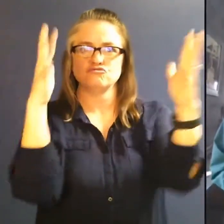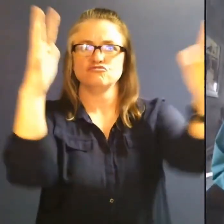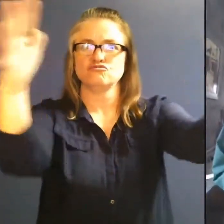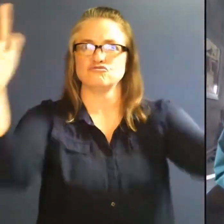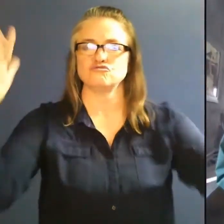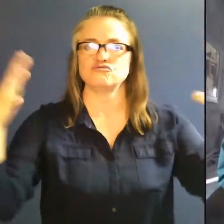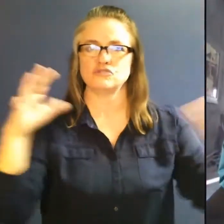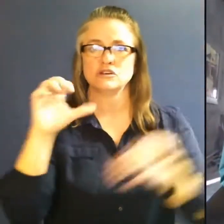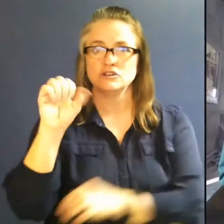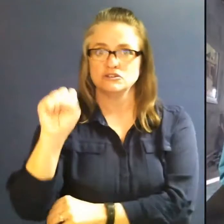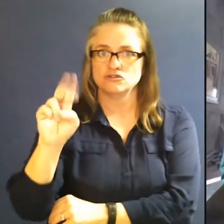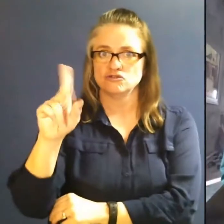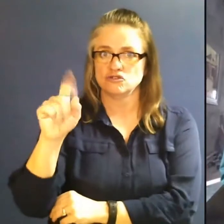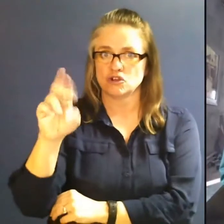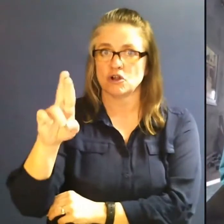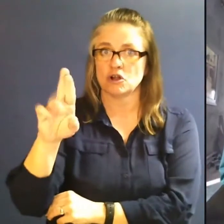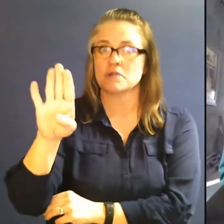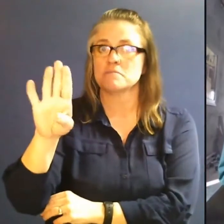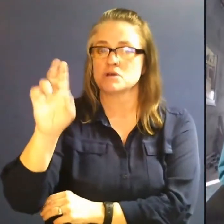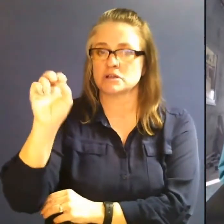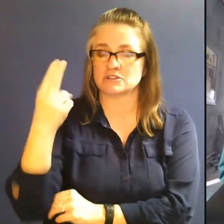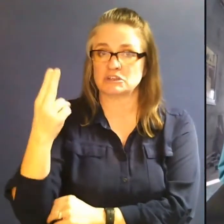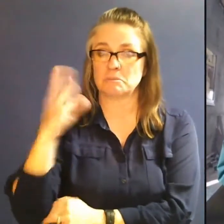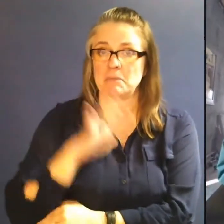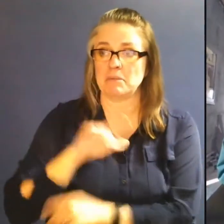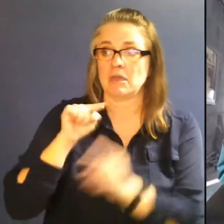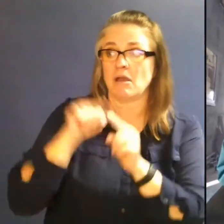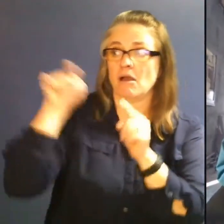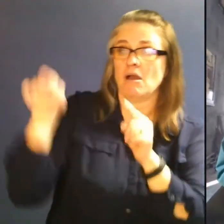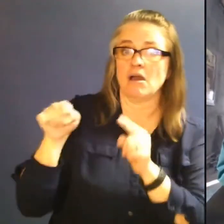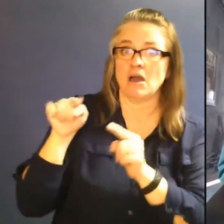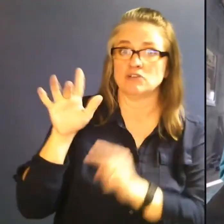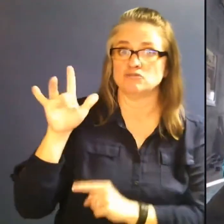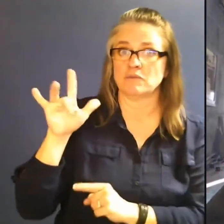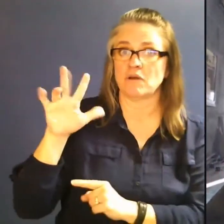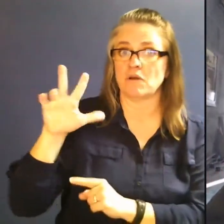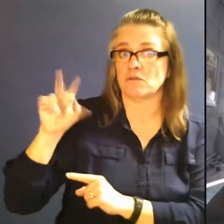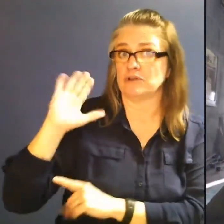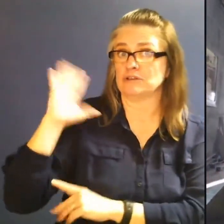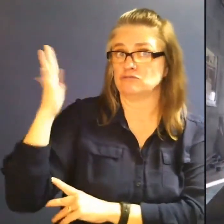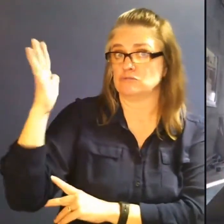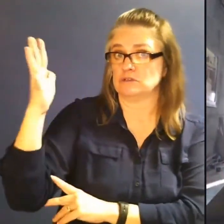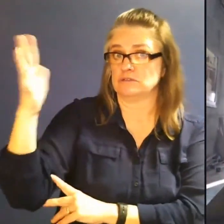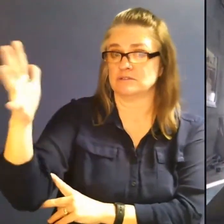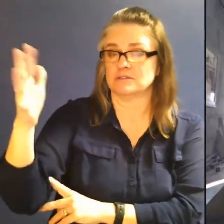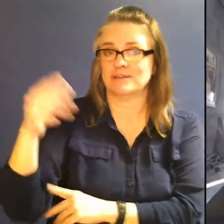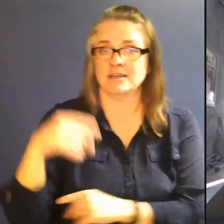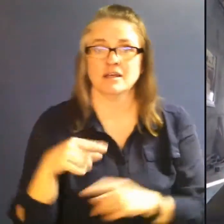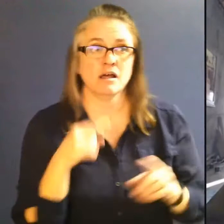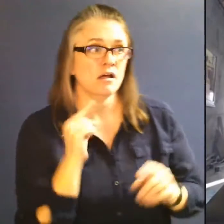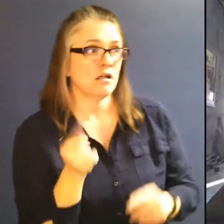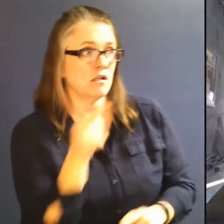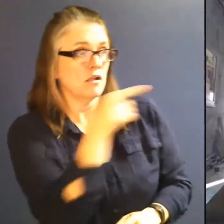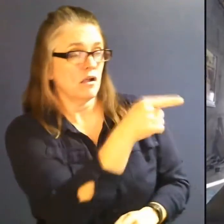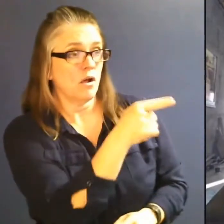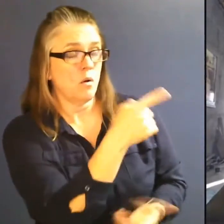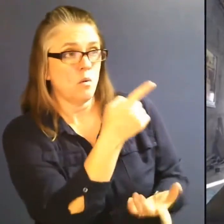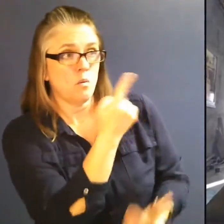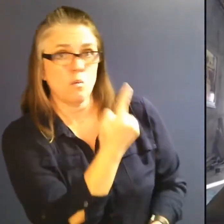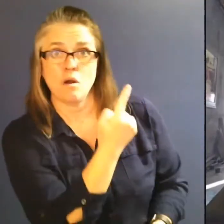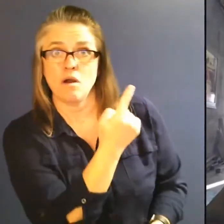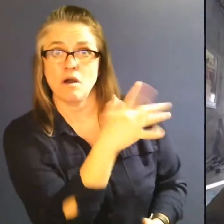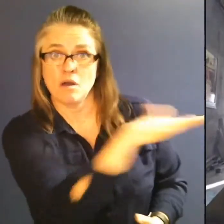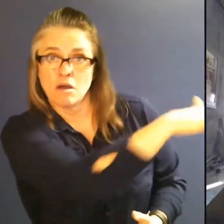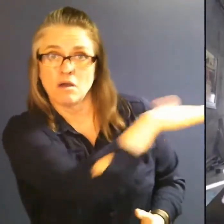sugar bush. Probably we can tap 25, 30 trees over there. One that we're tapping over here probably has, near